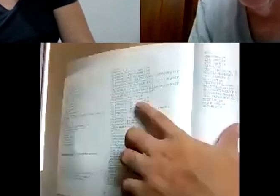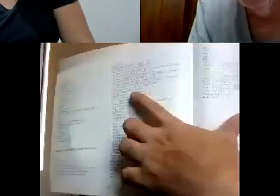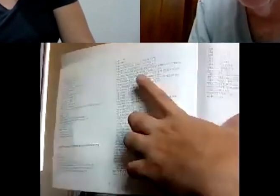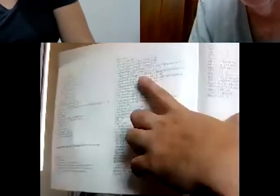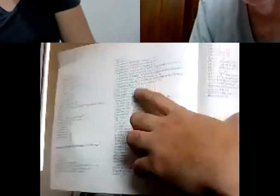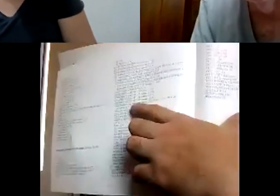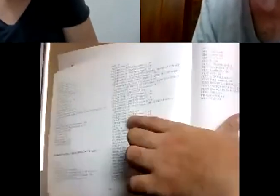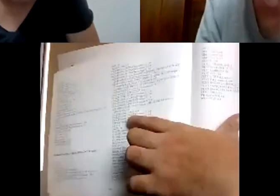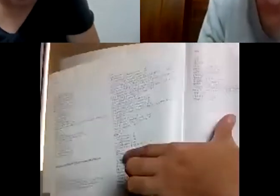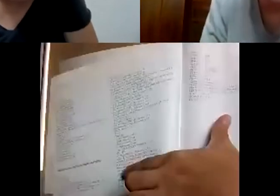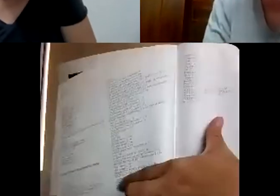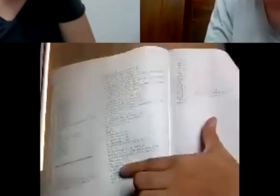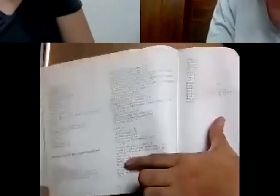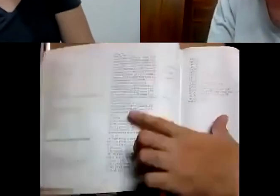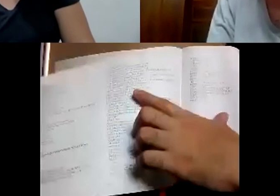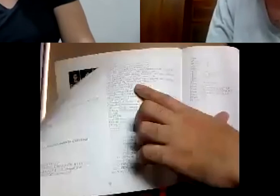right?